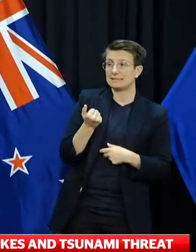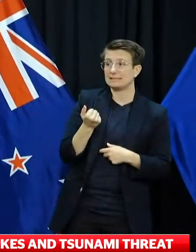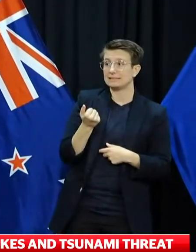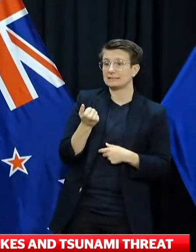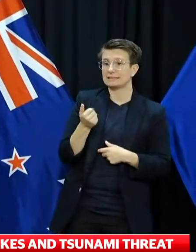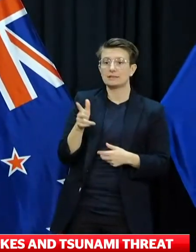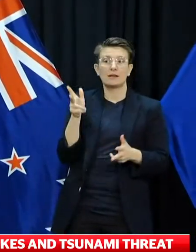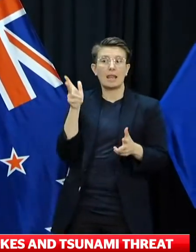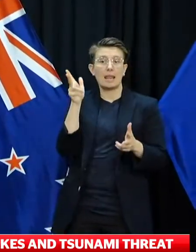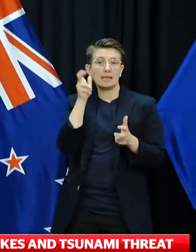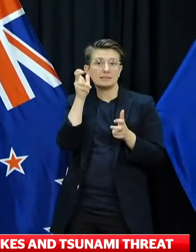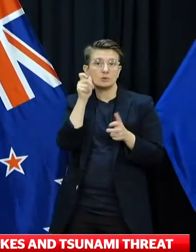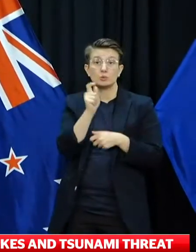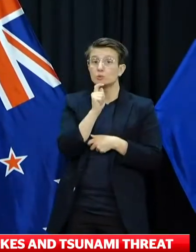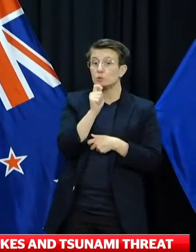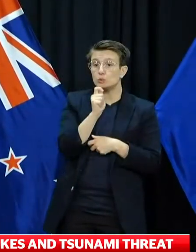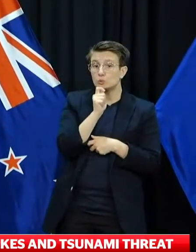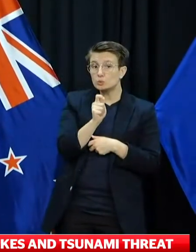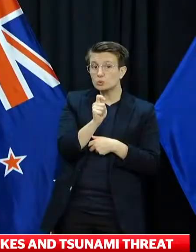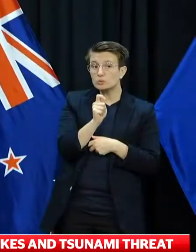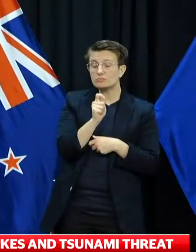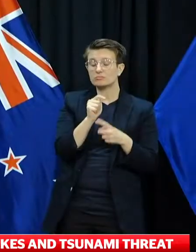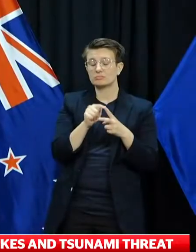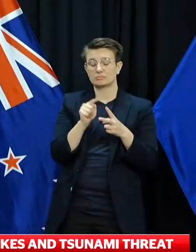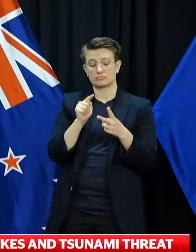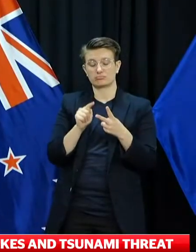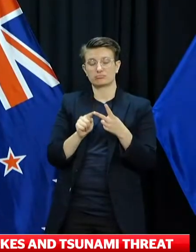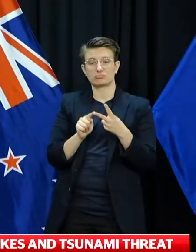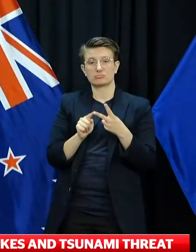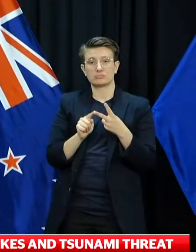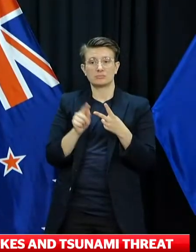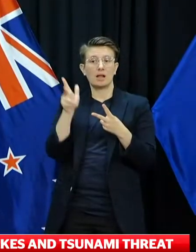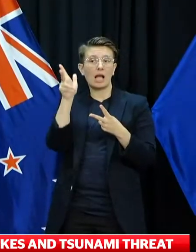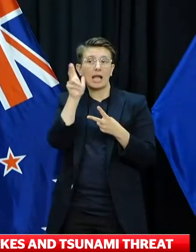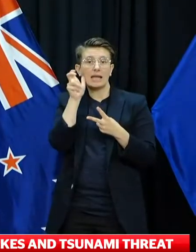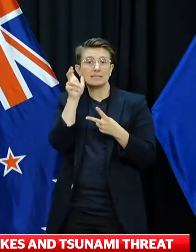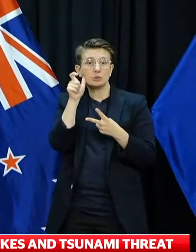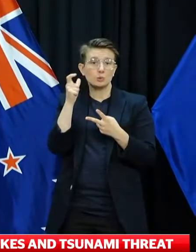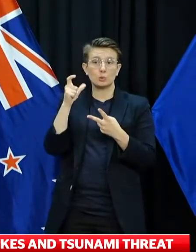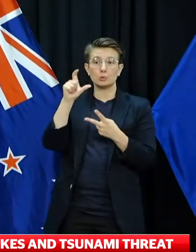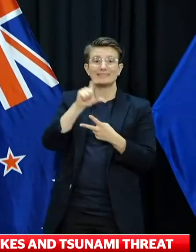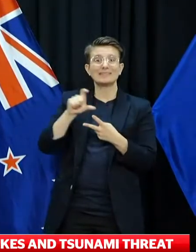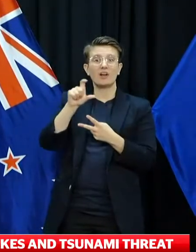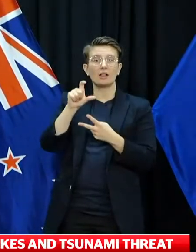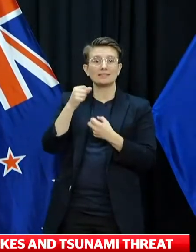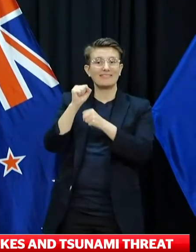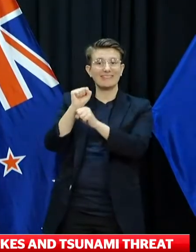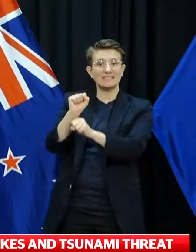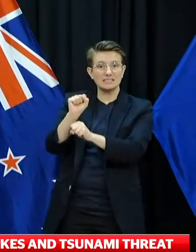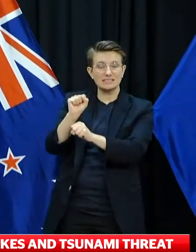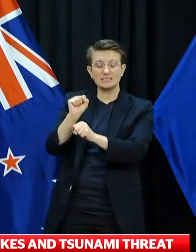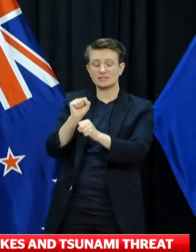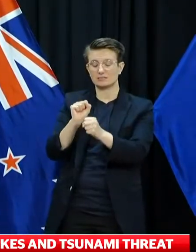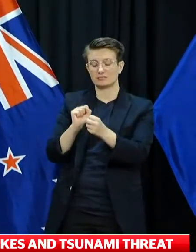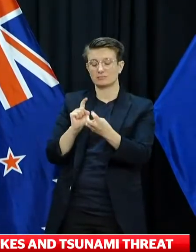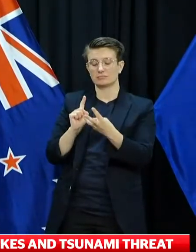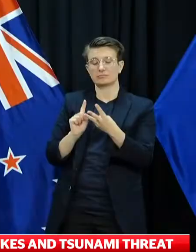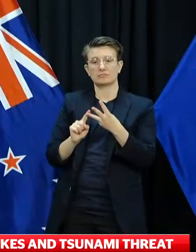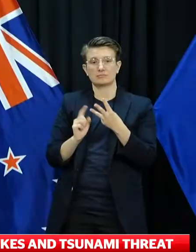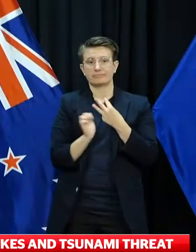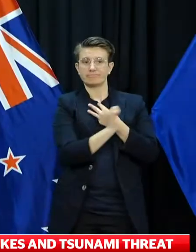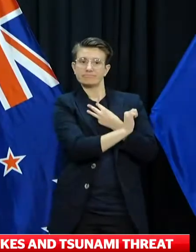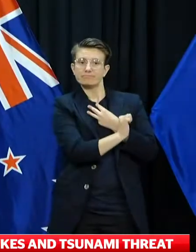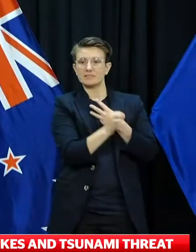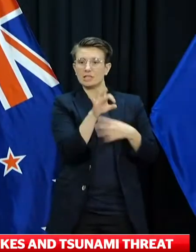the broadcasting from media, on the messaging from civil defence. Bill and his team are working